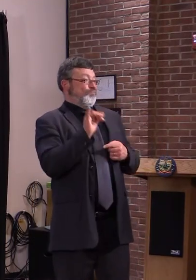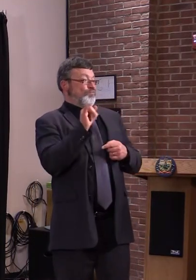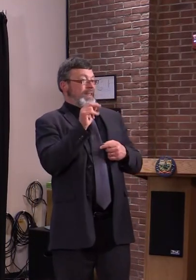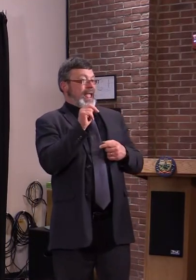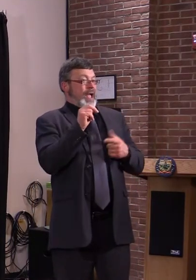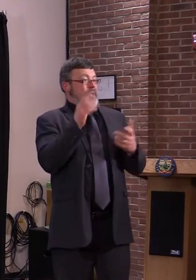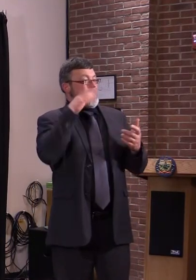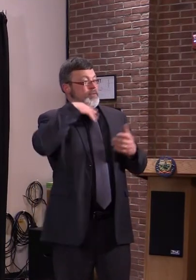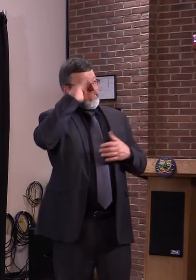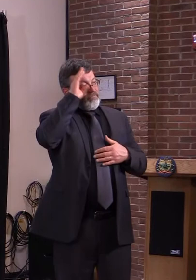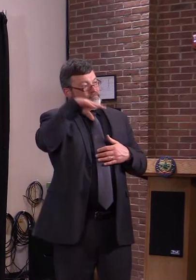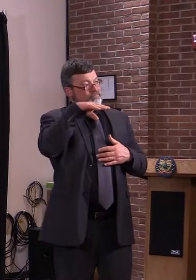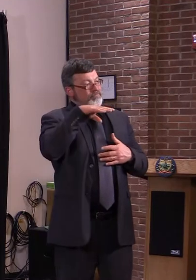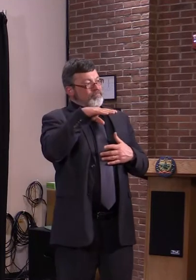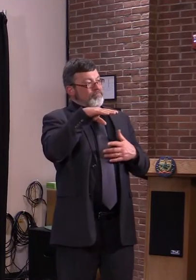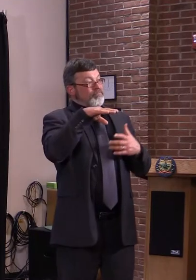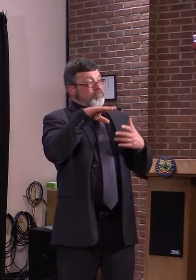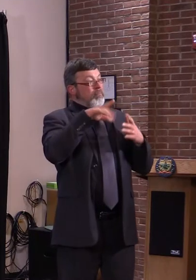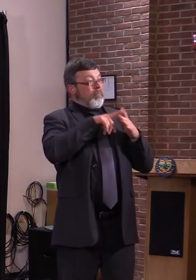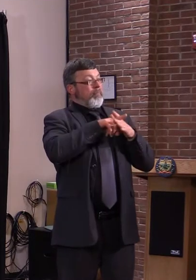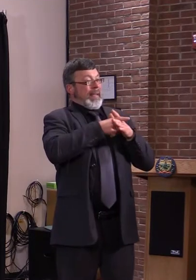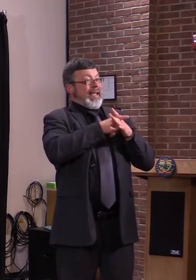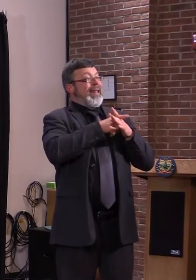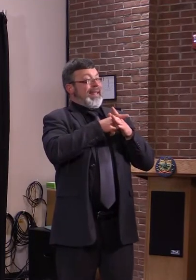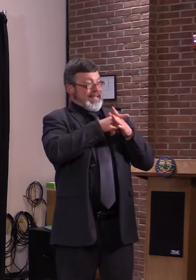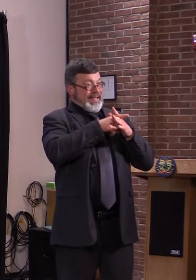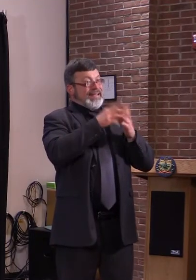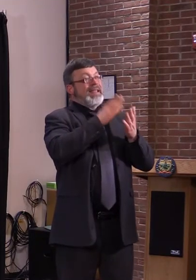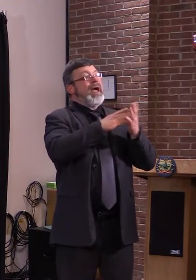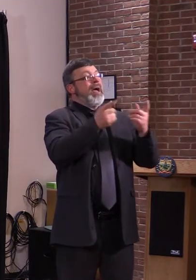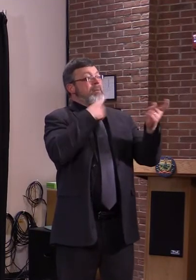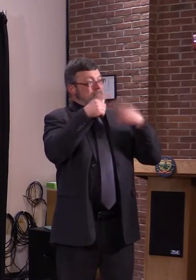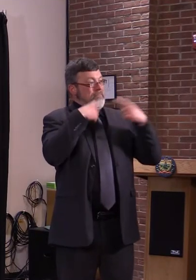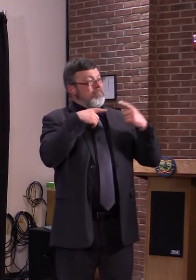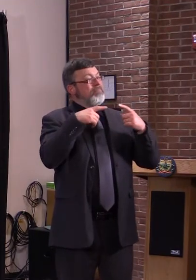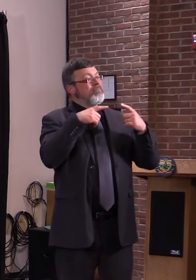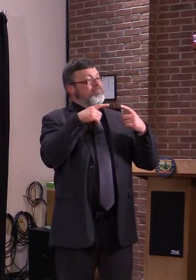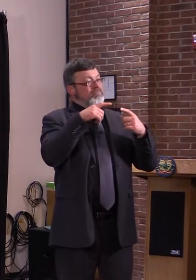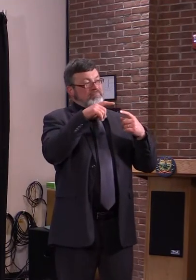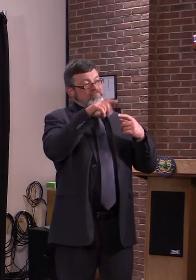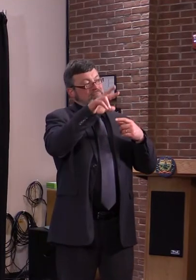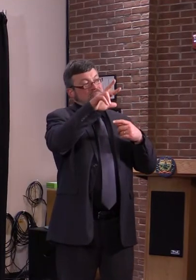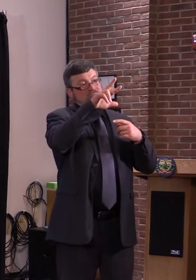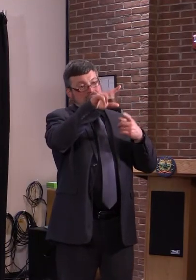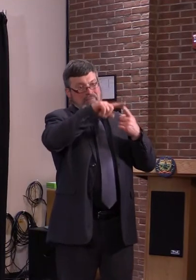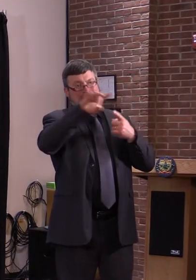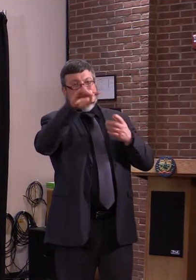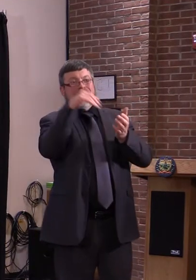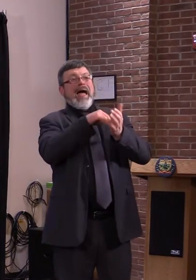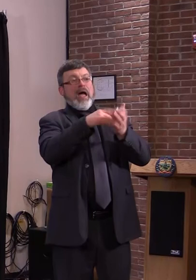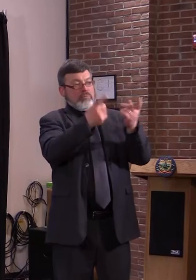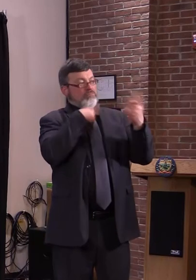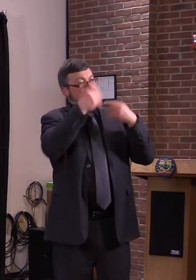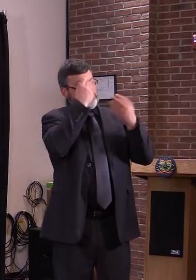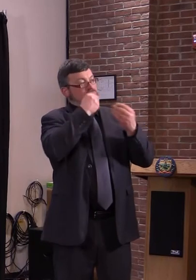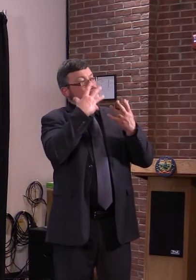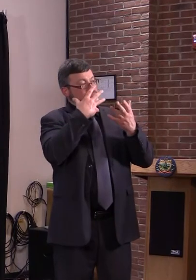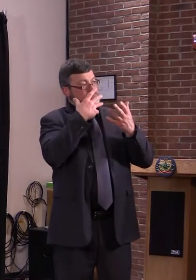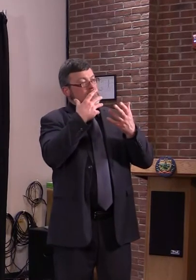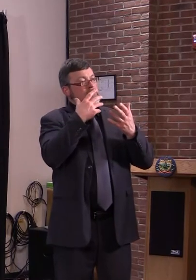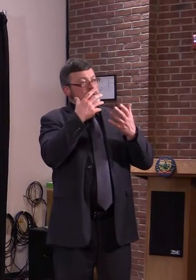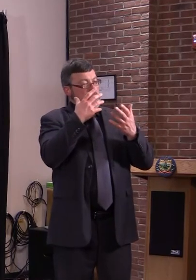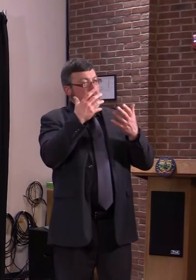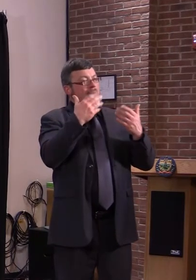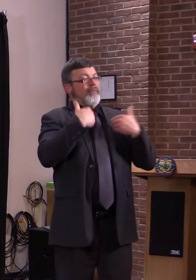early in the month, like some weeks, I mean, 3,000 to 8,000 self-report tests. Towards the end of the month, it